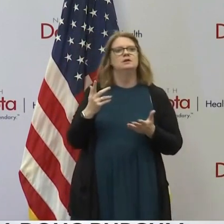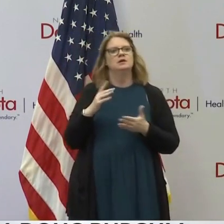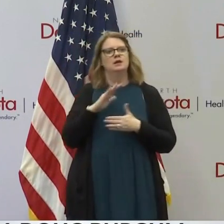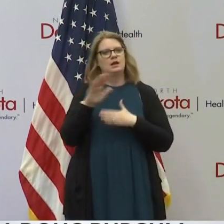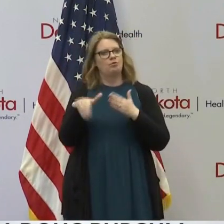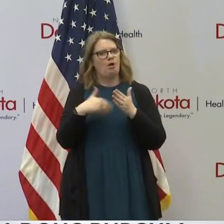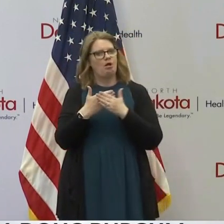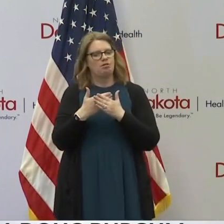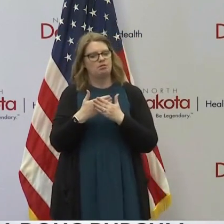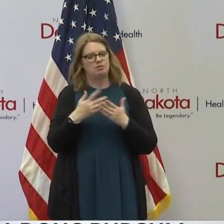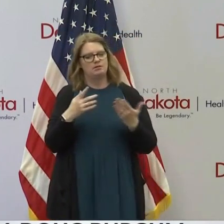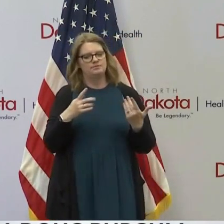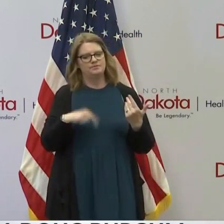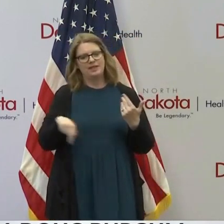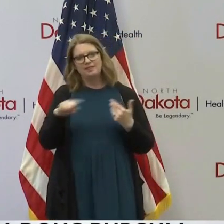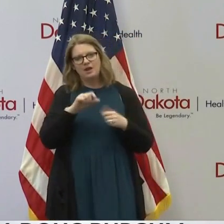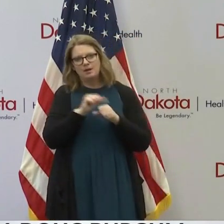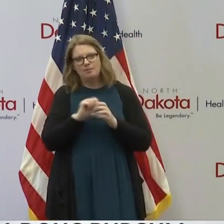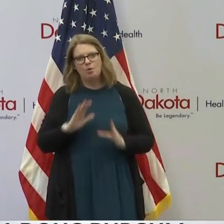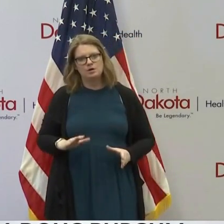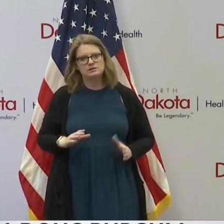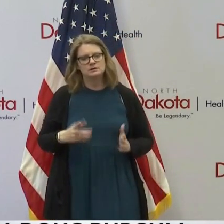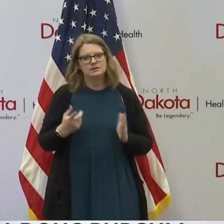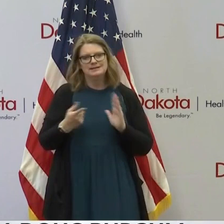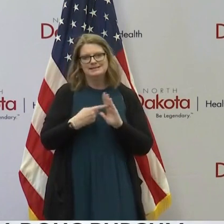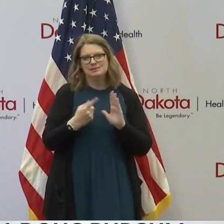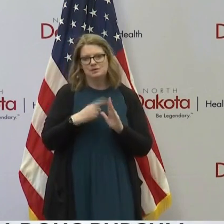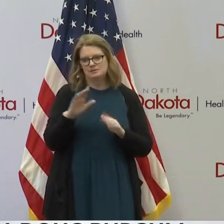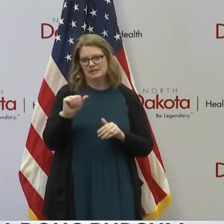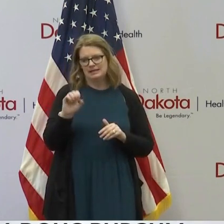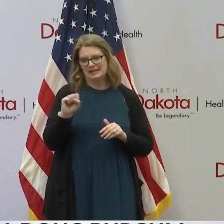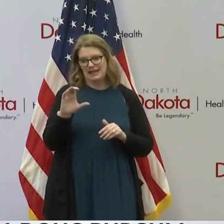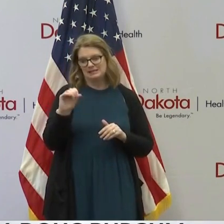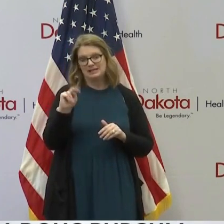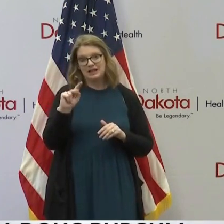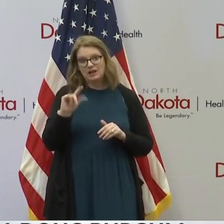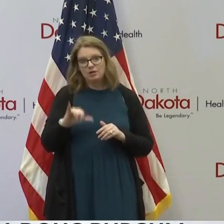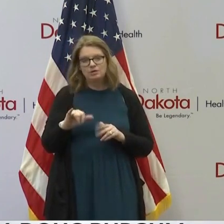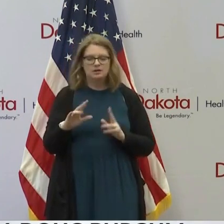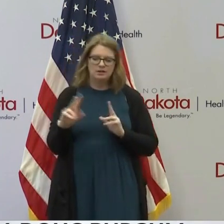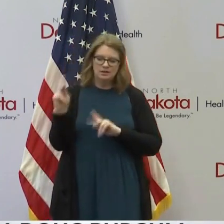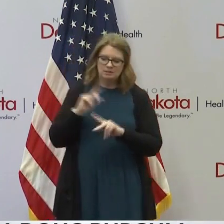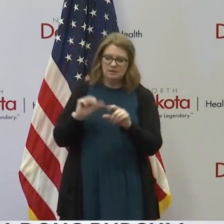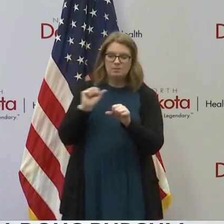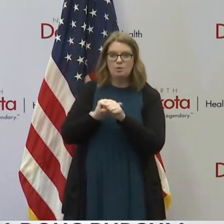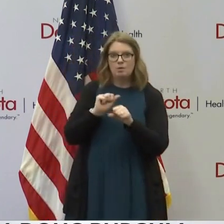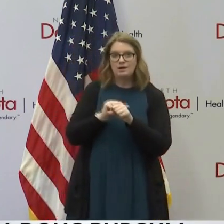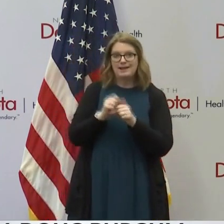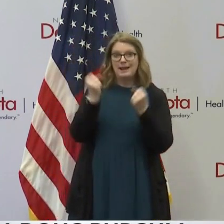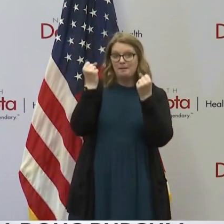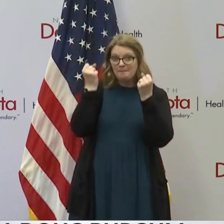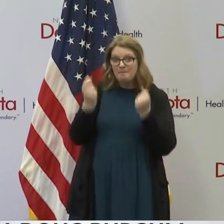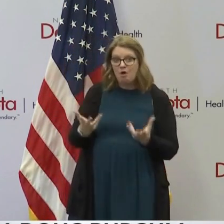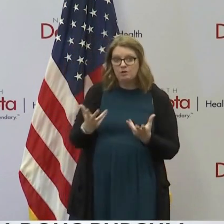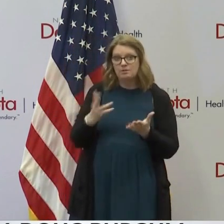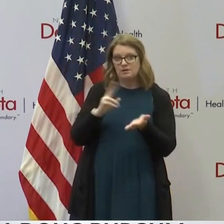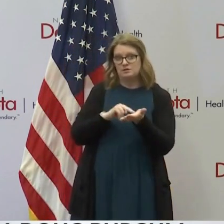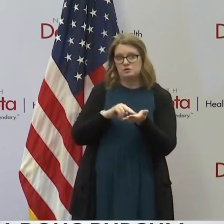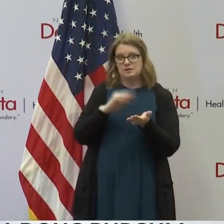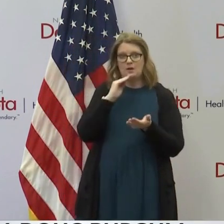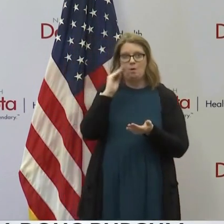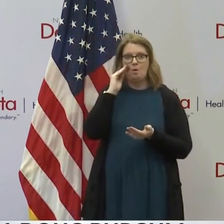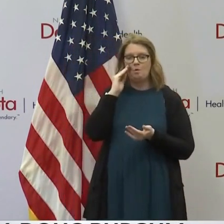of their employees. In some cases in Cass County, we had people that were working in multiple long-term care